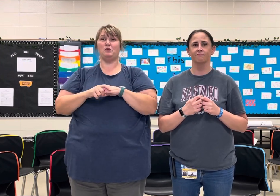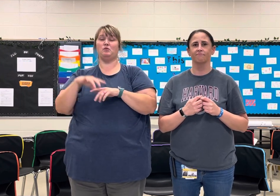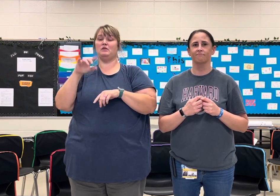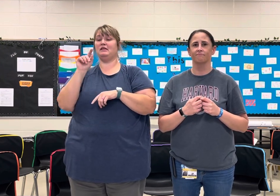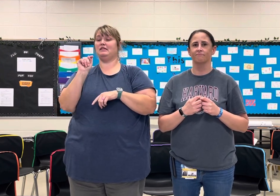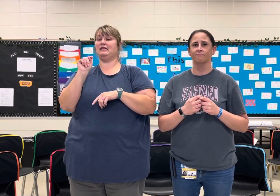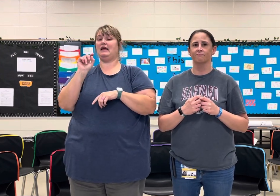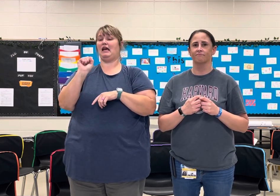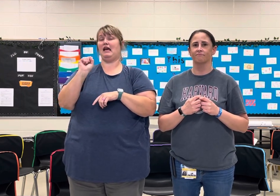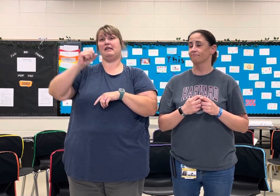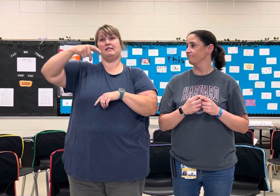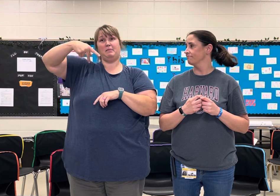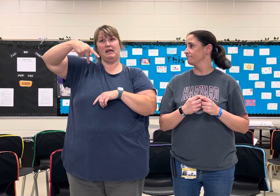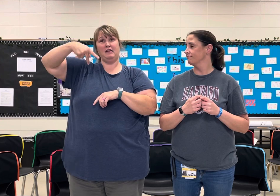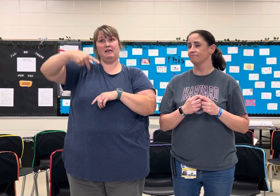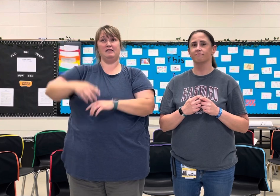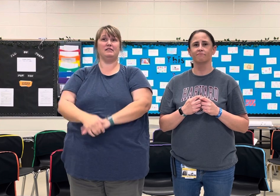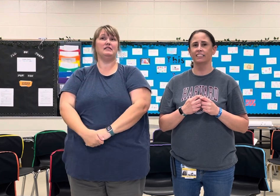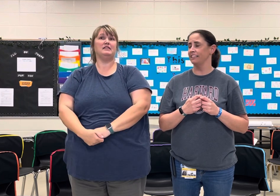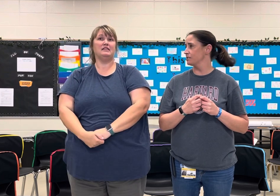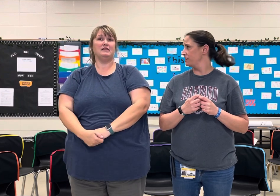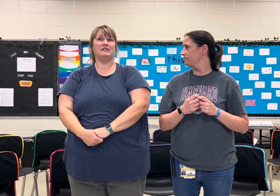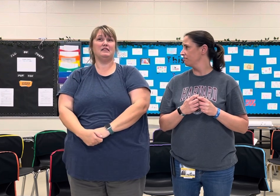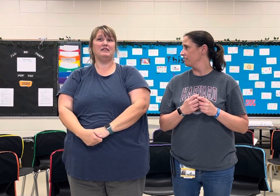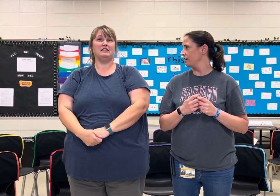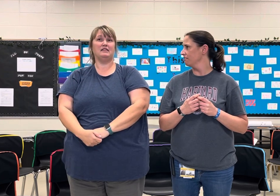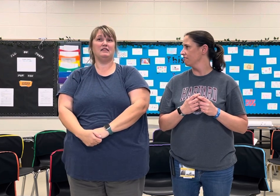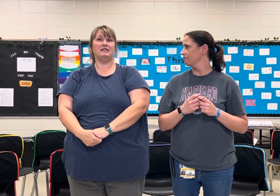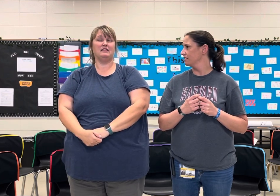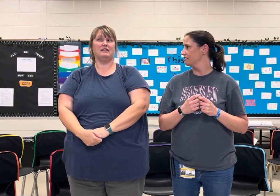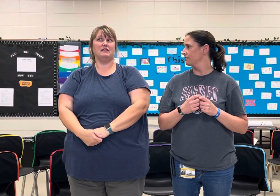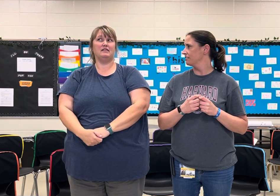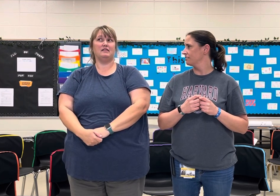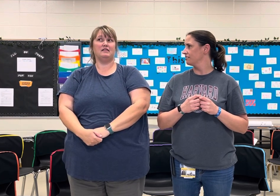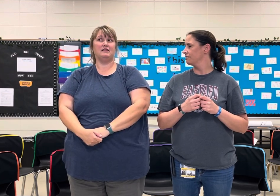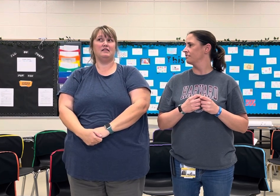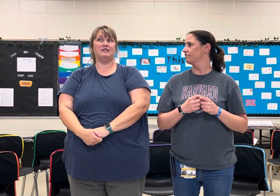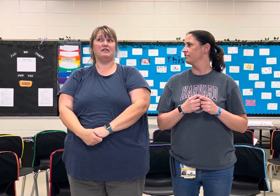Teaspoon. TSP. ESP and